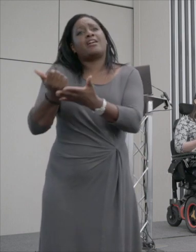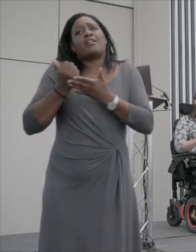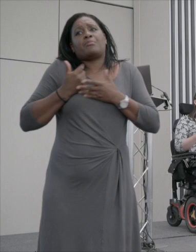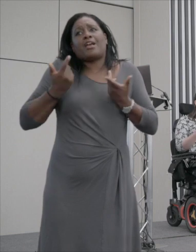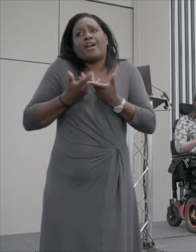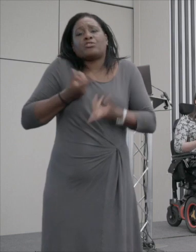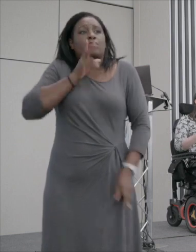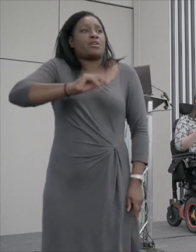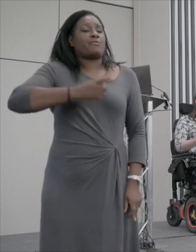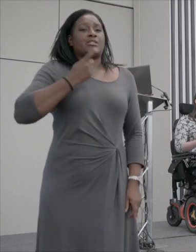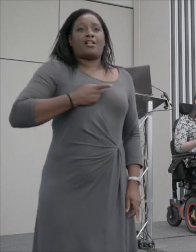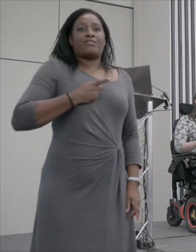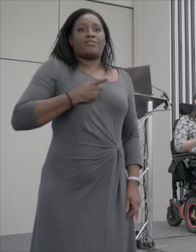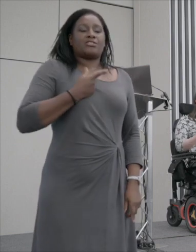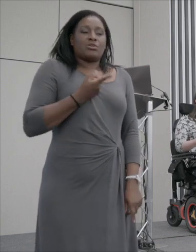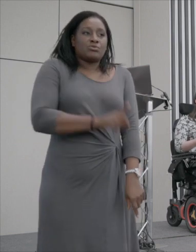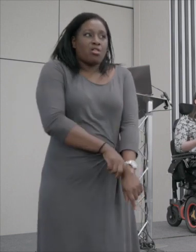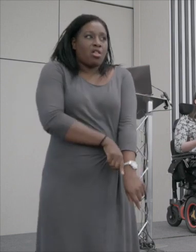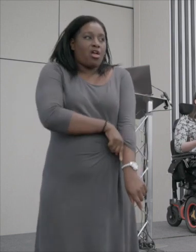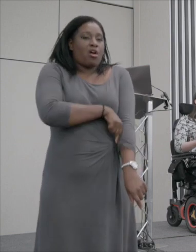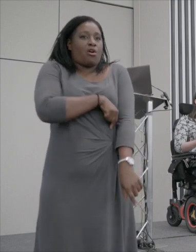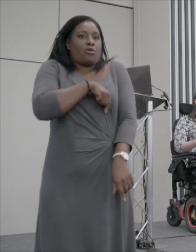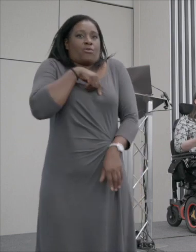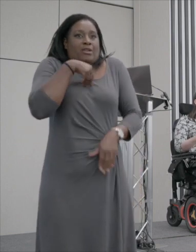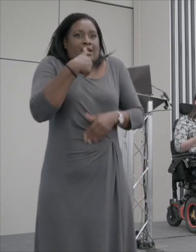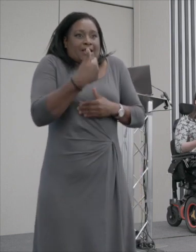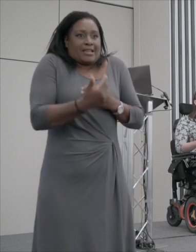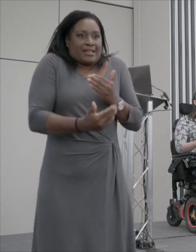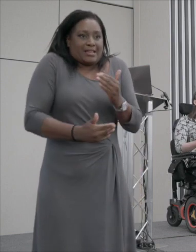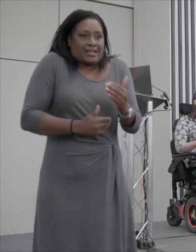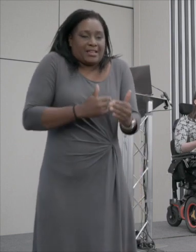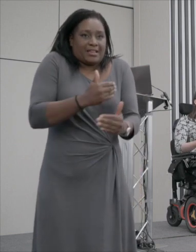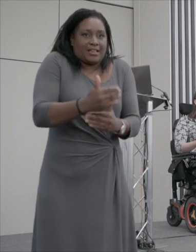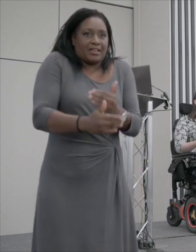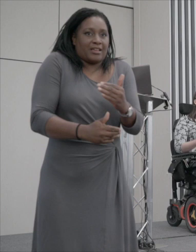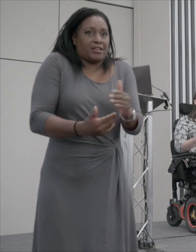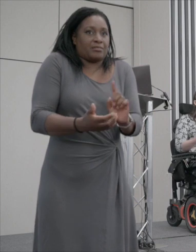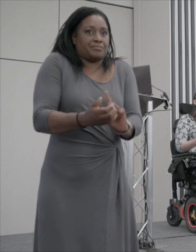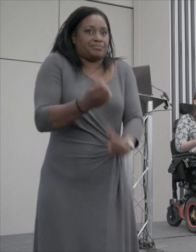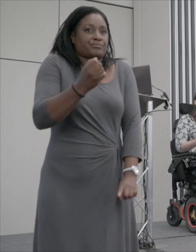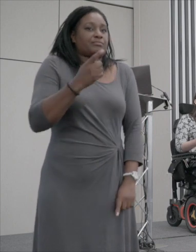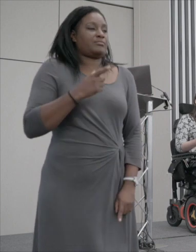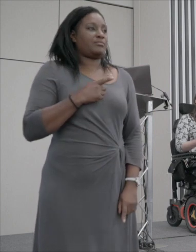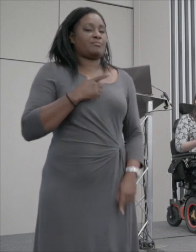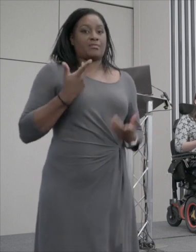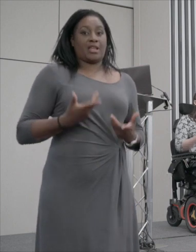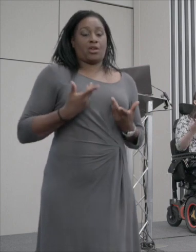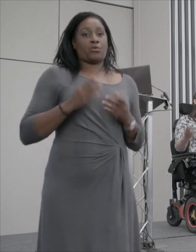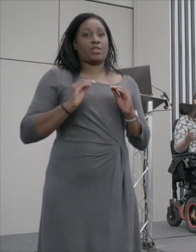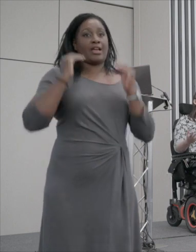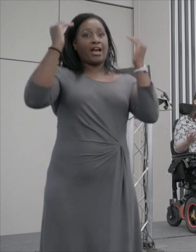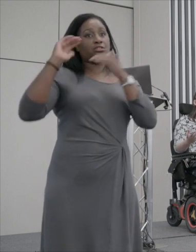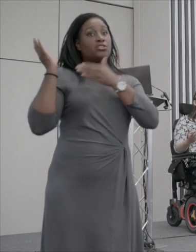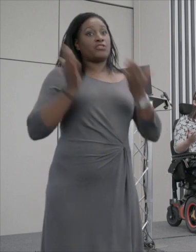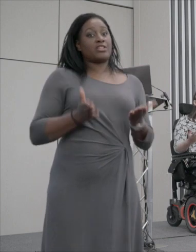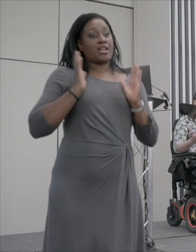So slowly but surely, and especially in adult services when you're expected to speak for yourself, I had to speak for myself. Mum wasn't